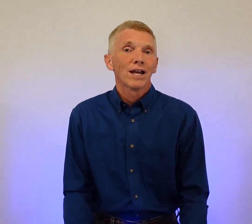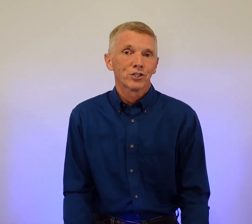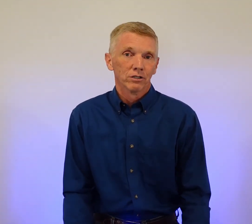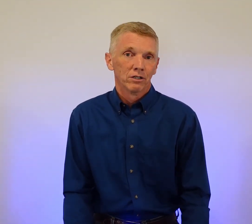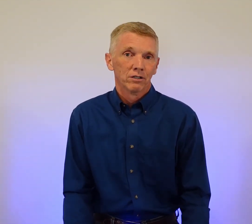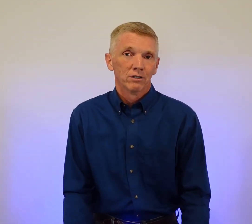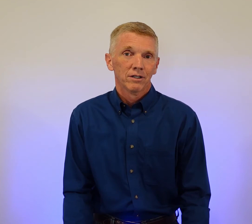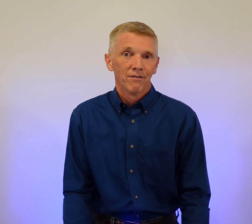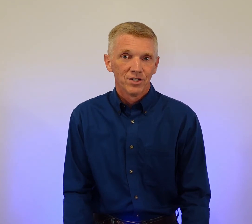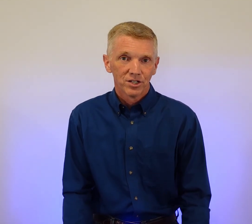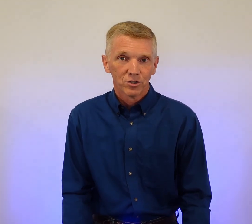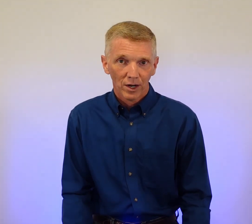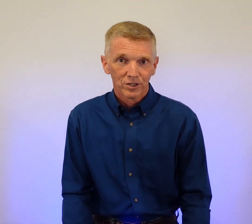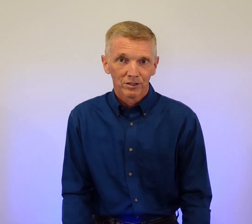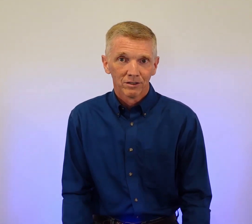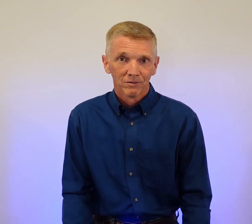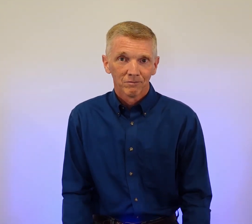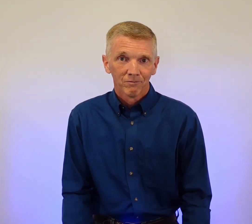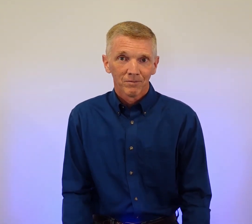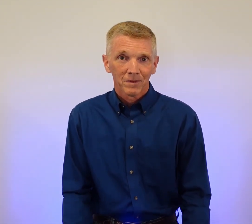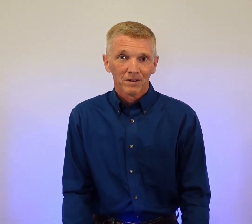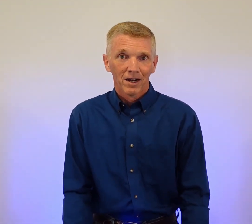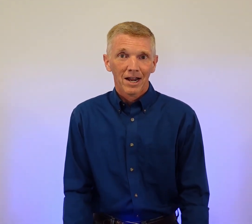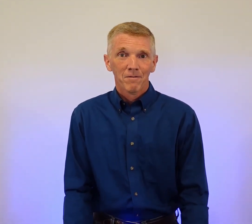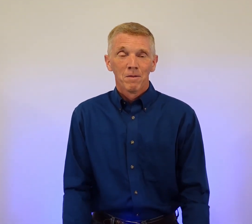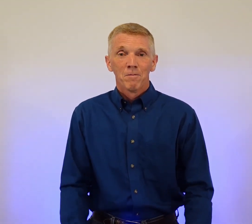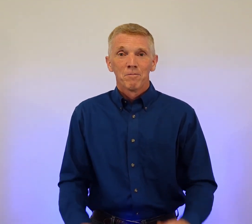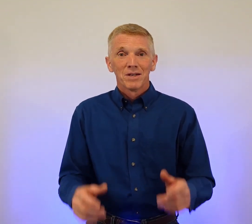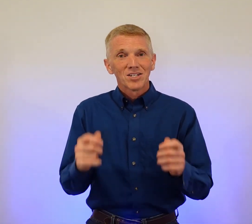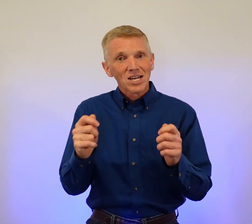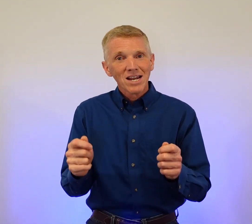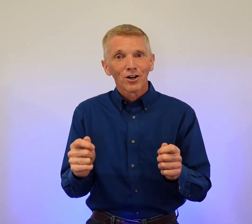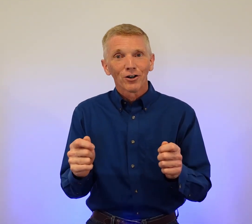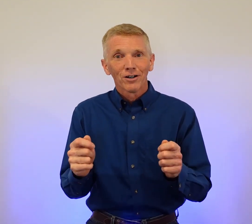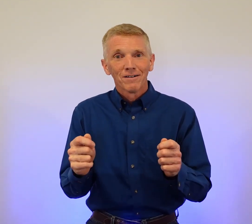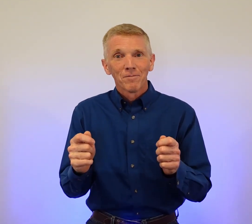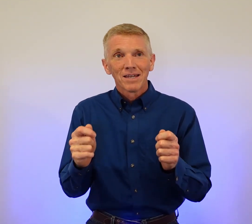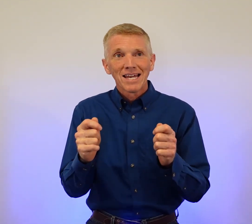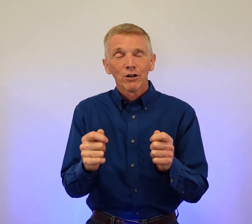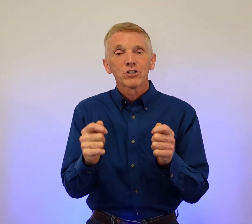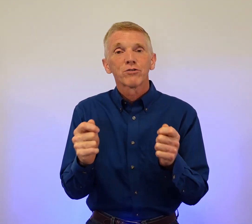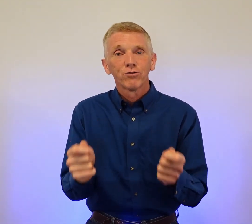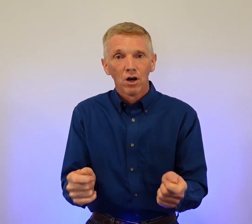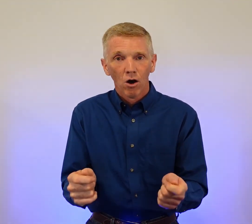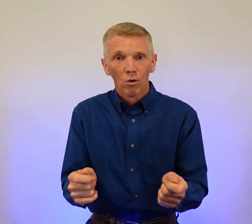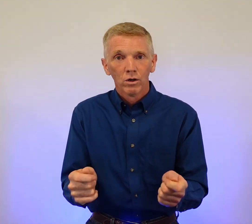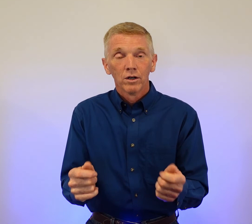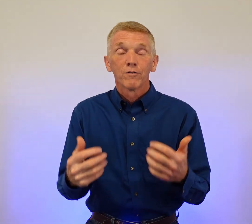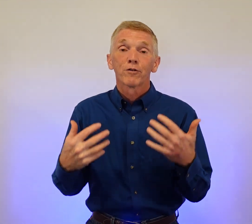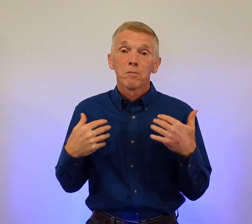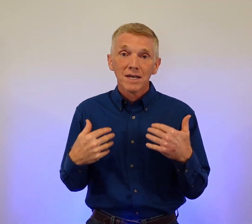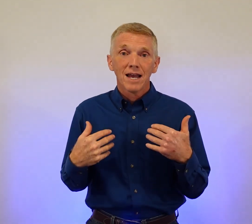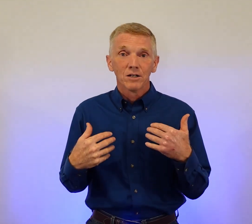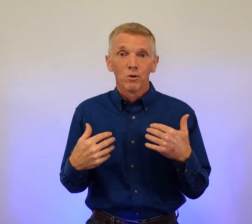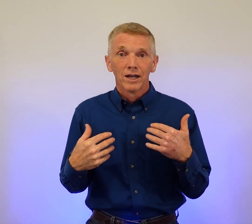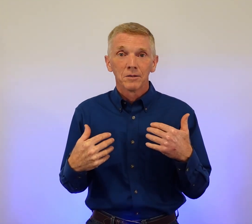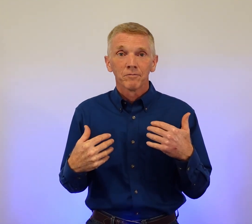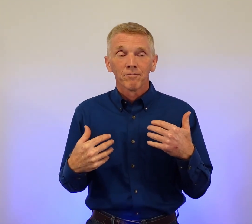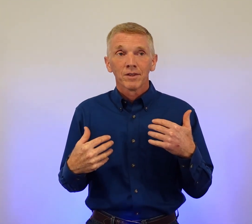pressure of the situation, all right? Because here is flow, for me anyway.